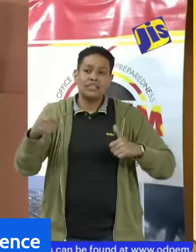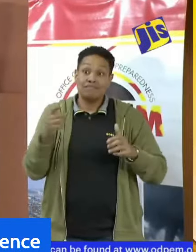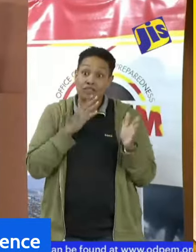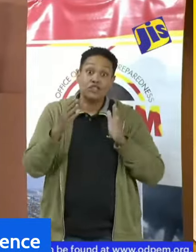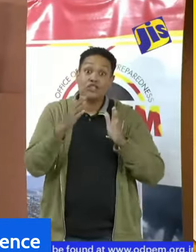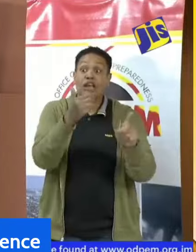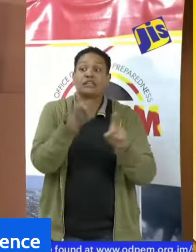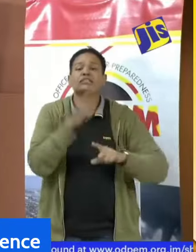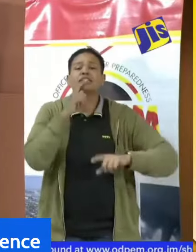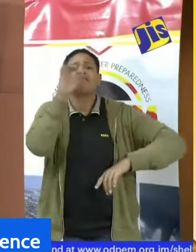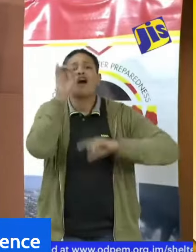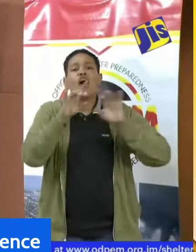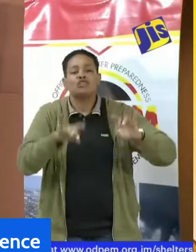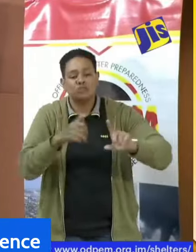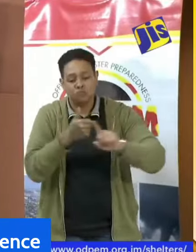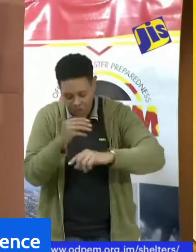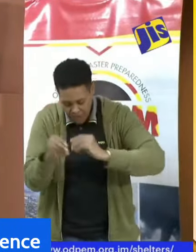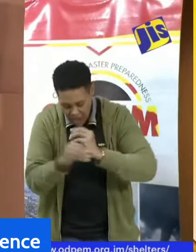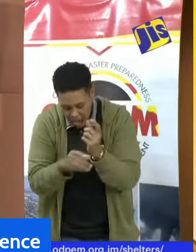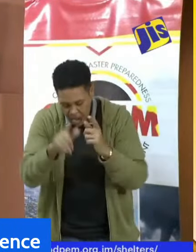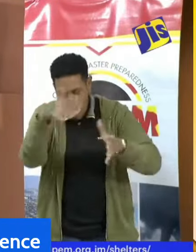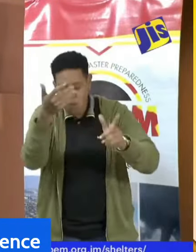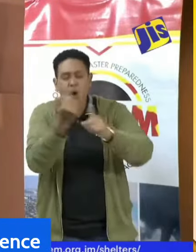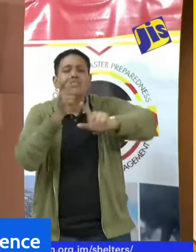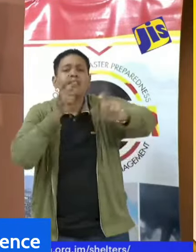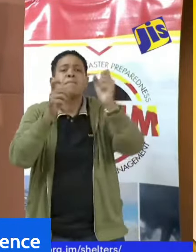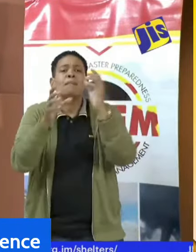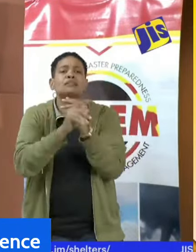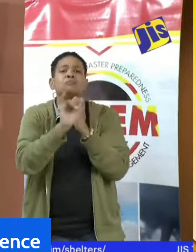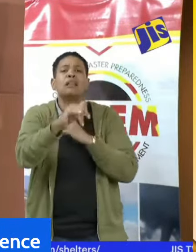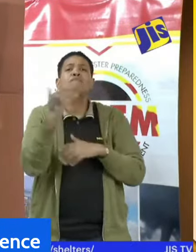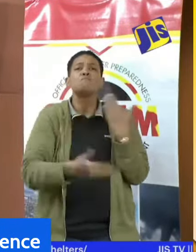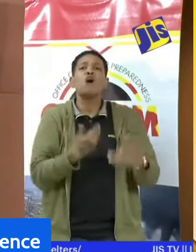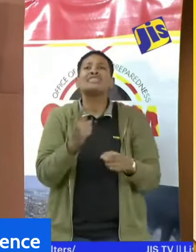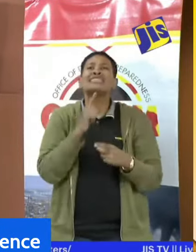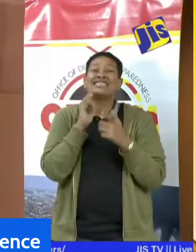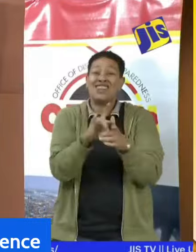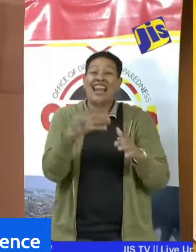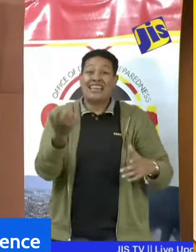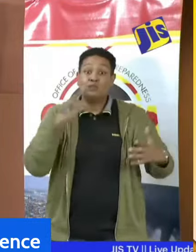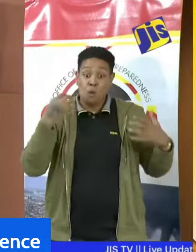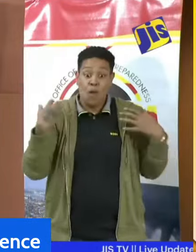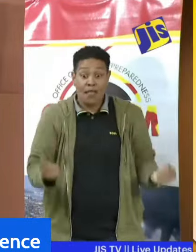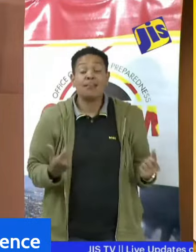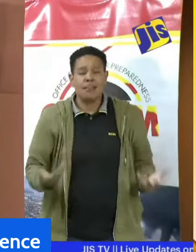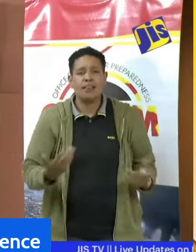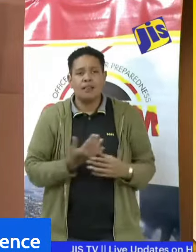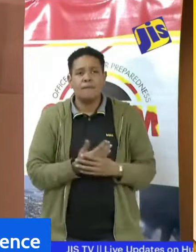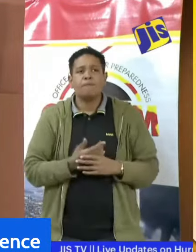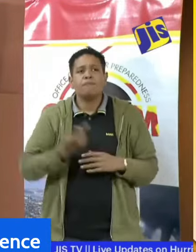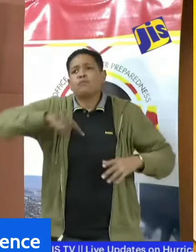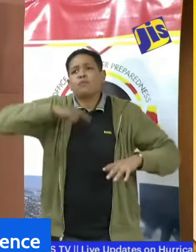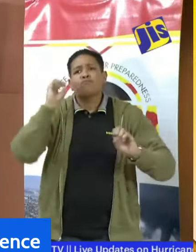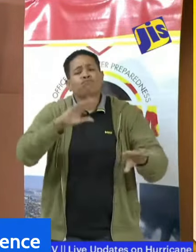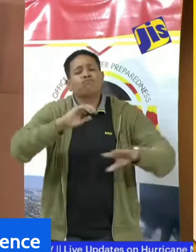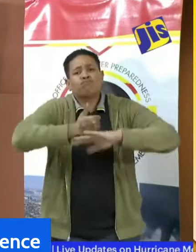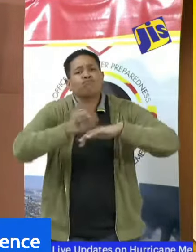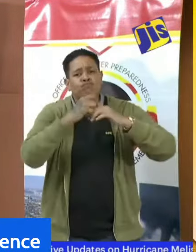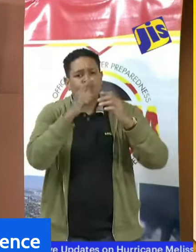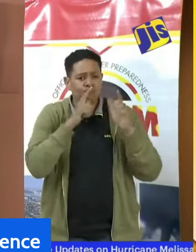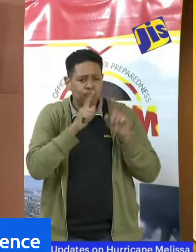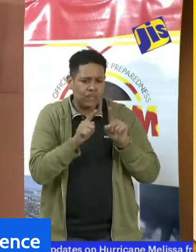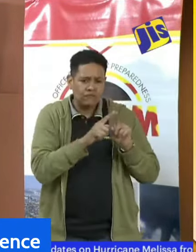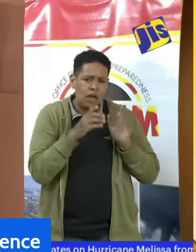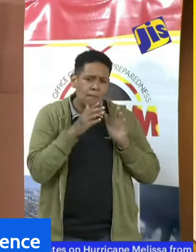of contributions and the management of that process. As it relates to health, we have put in place a